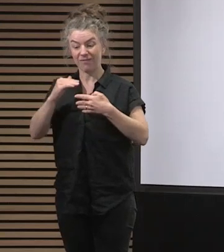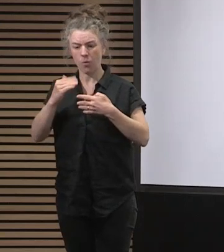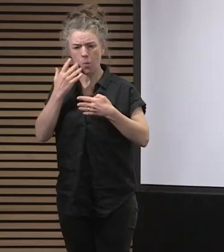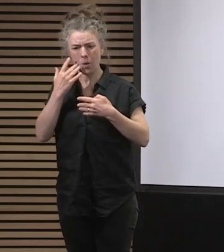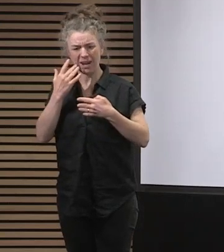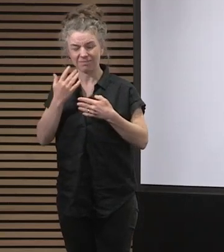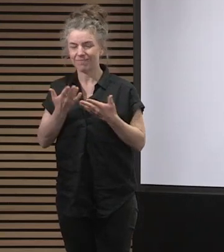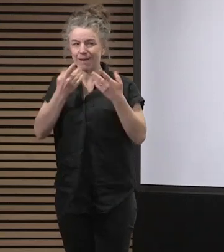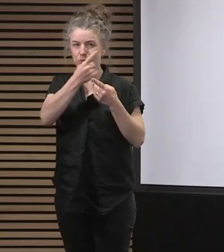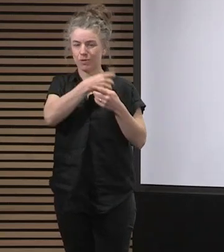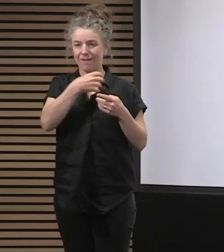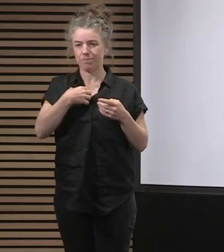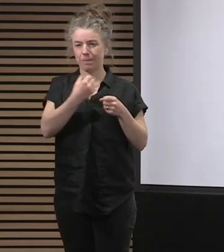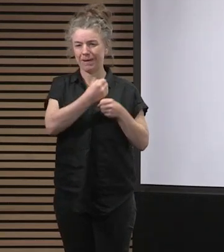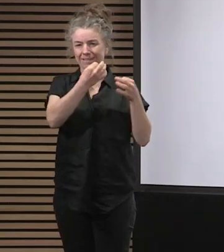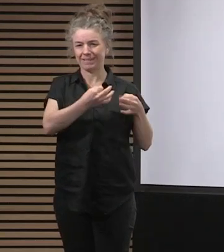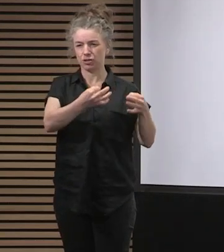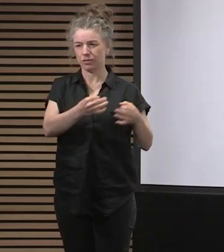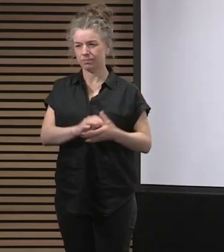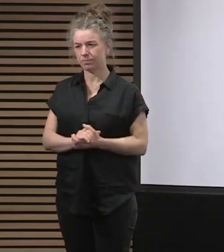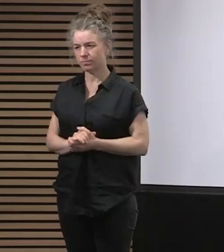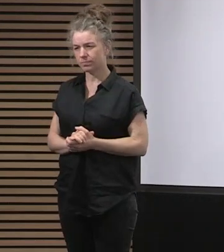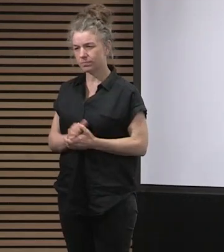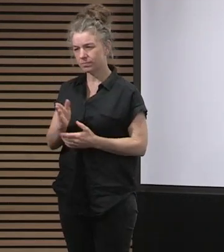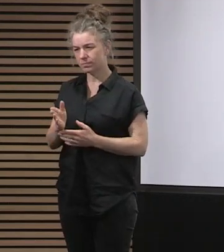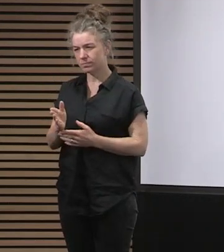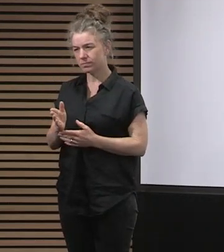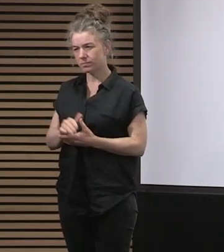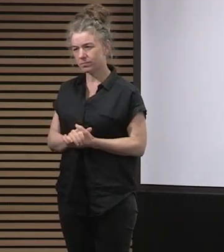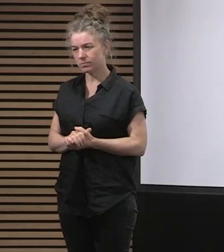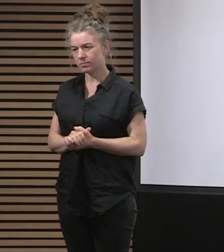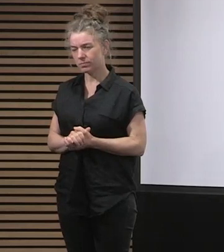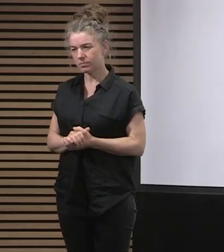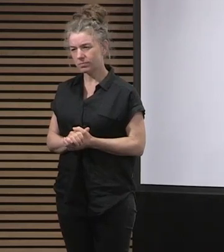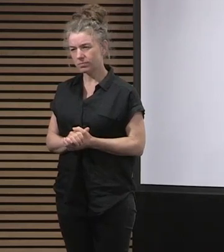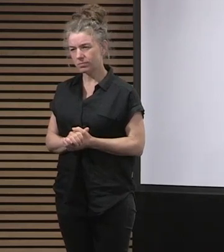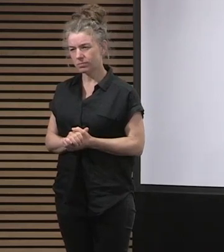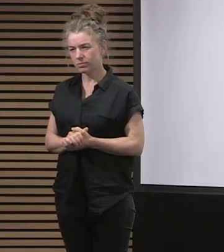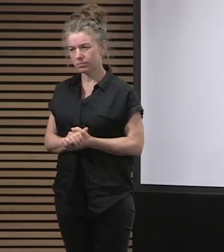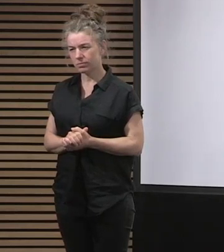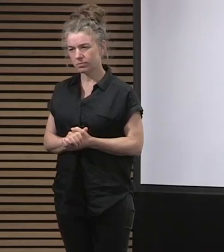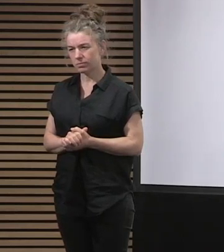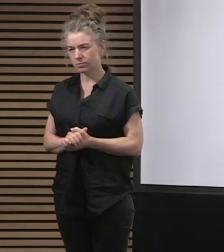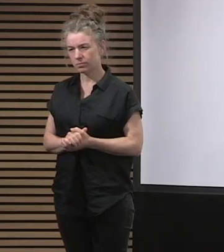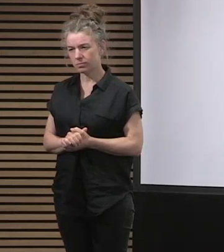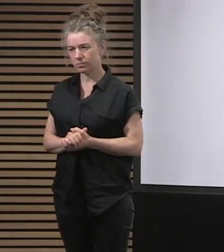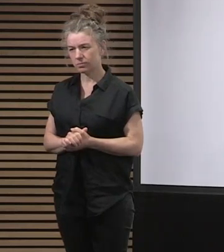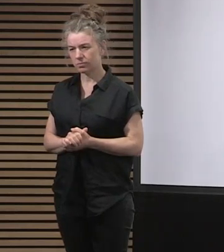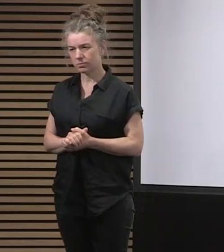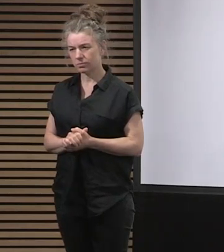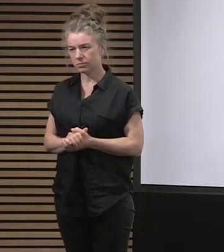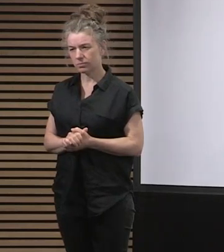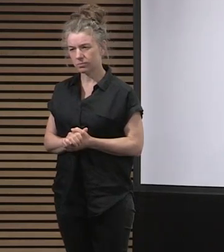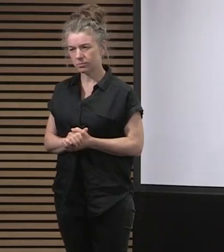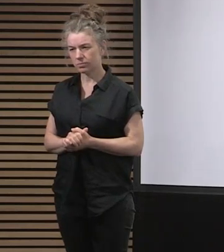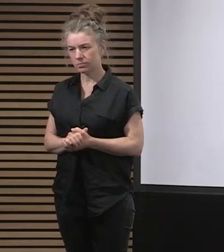Can you just clear up, is this an eradication plan we have at the moment? Nick Wilson told Stuff this morning there was a lack of strategic clarity from the government